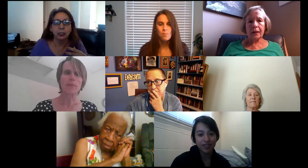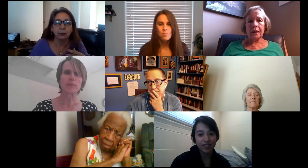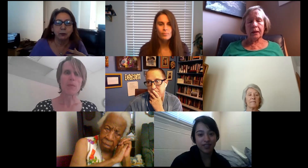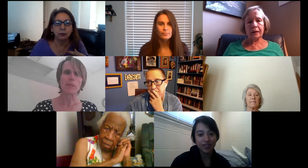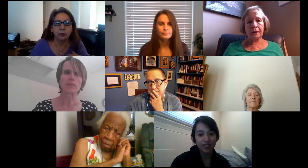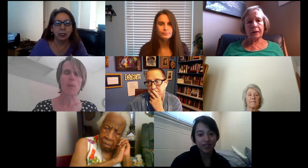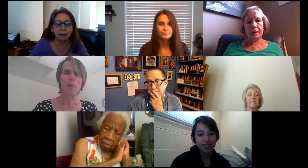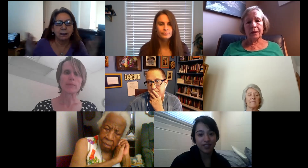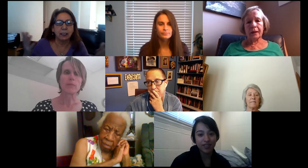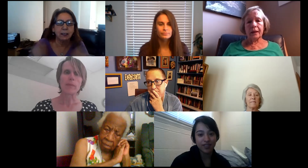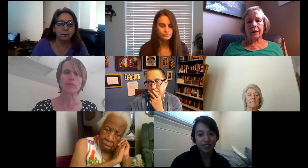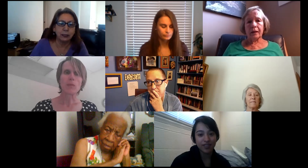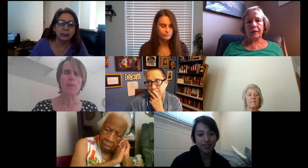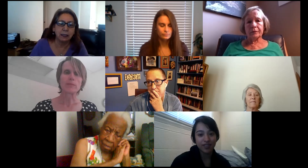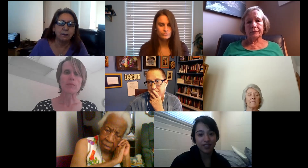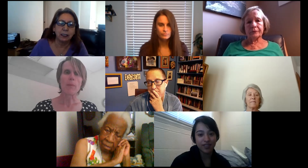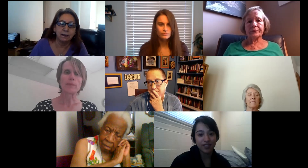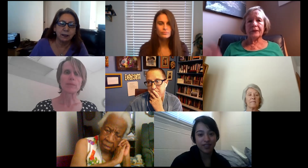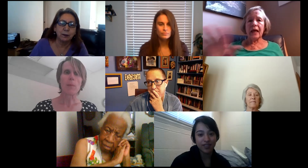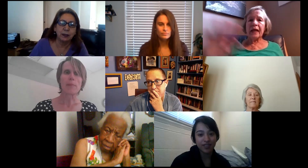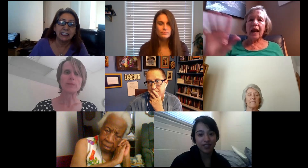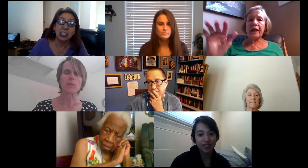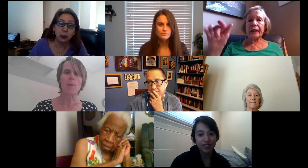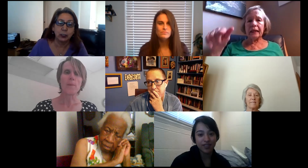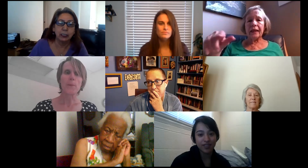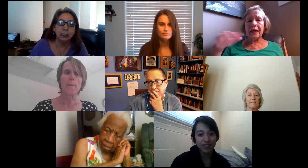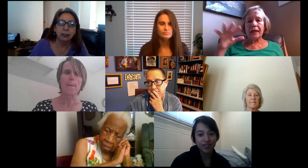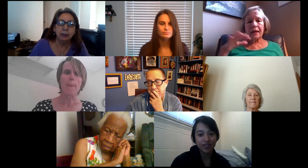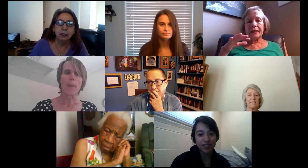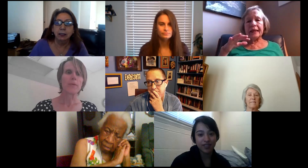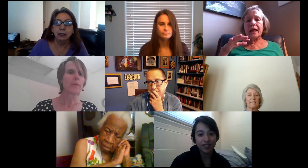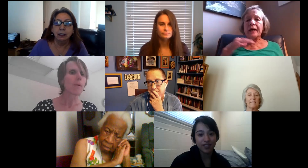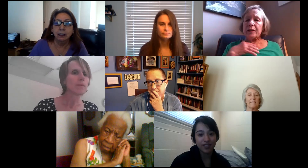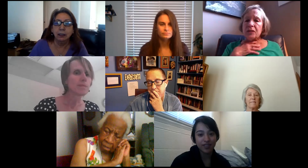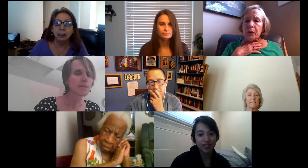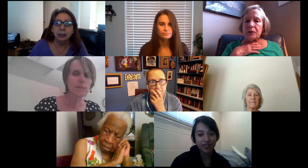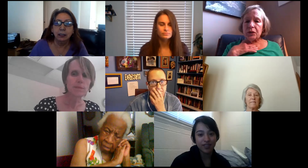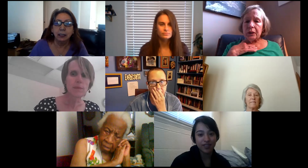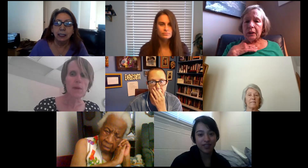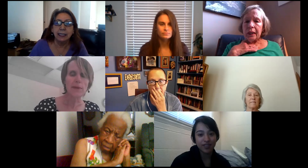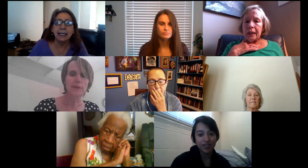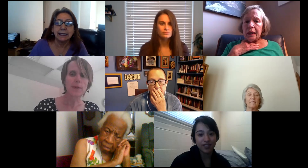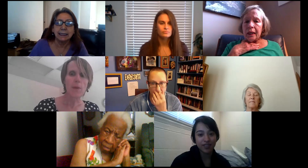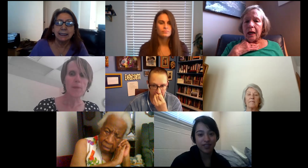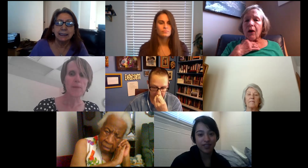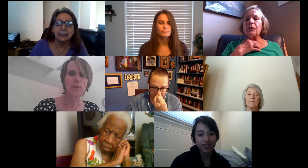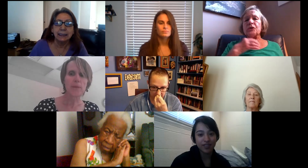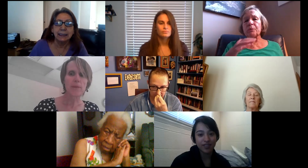on. A lot of free stuff, a lot of different things they learn. Can I ask a question? Yes. Would you please